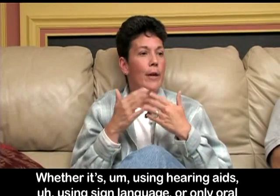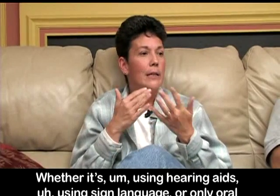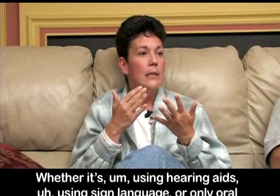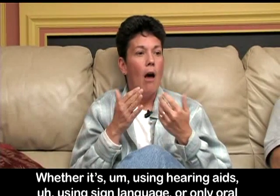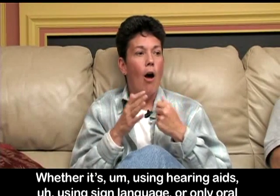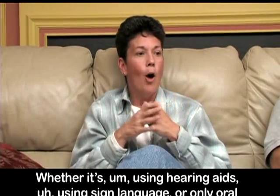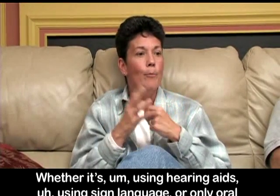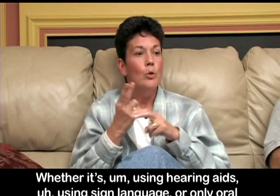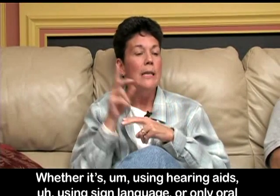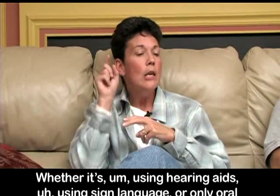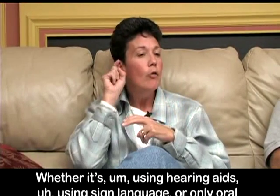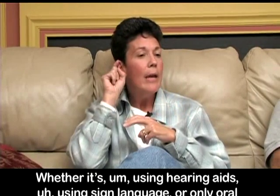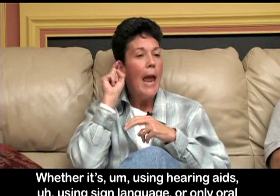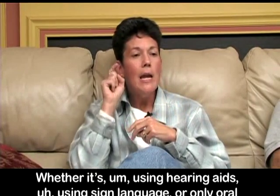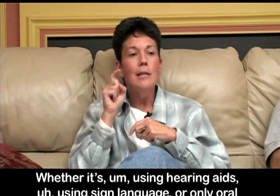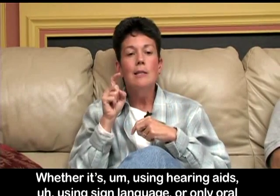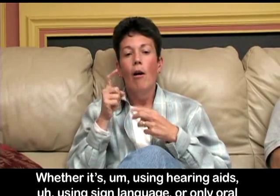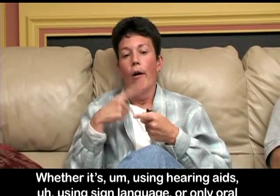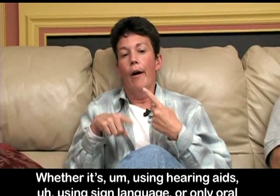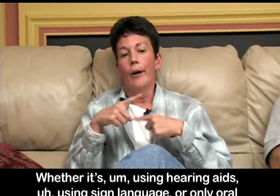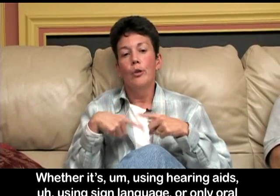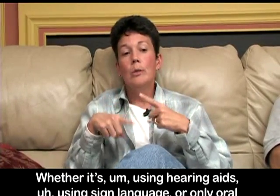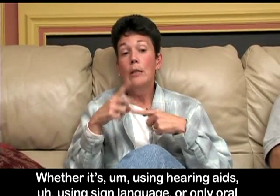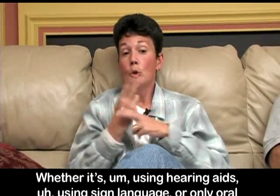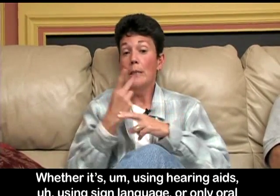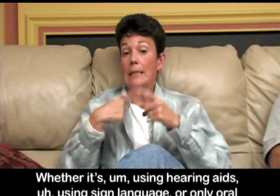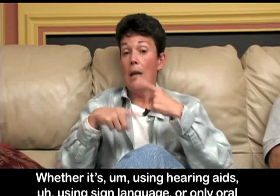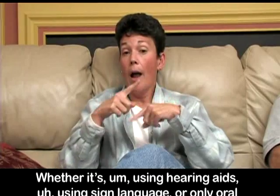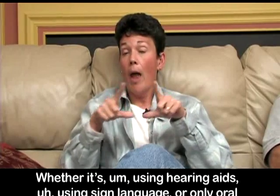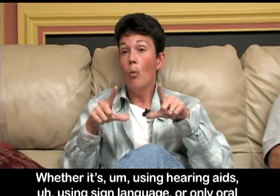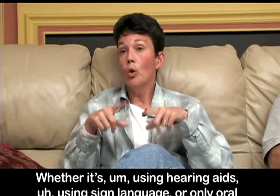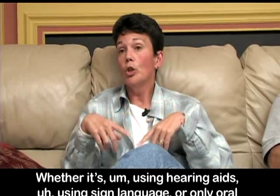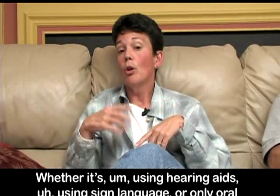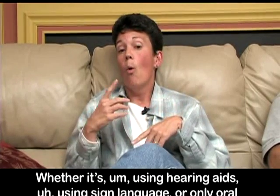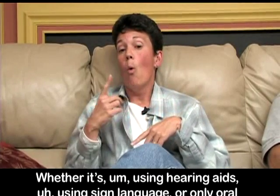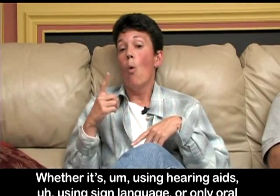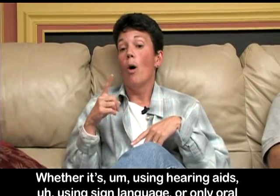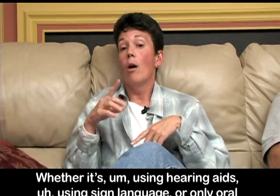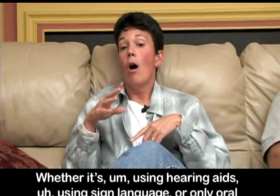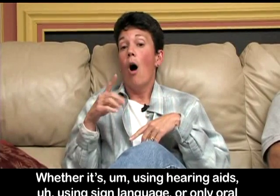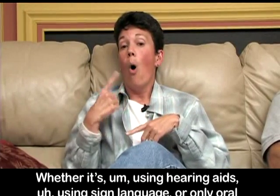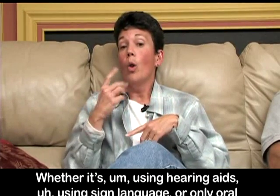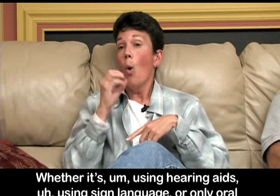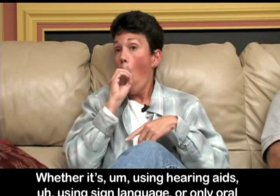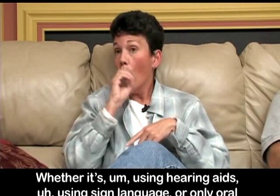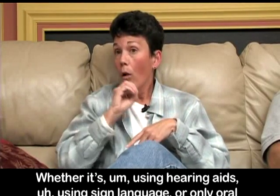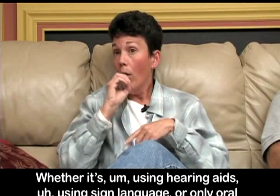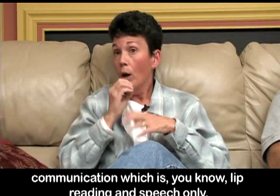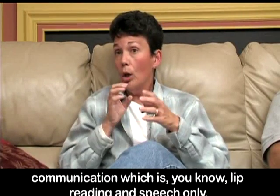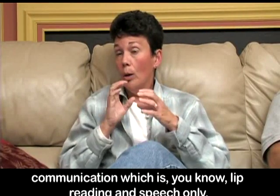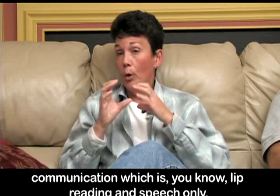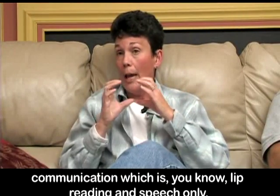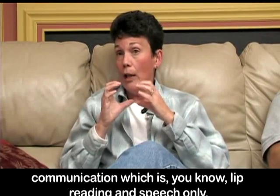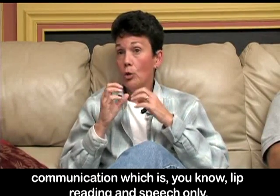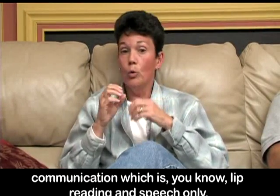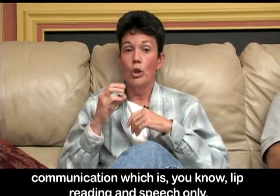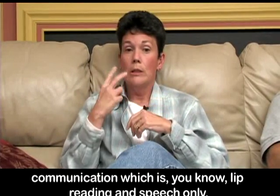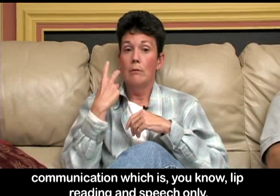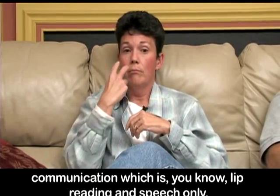it's using hearing aids, using sign language, or only oral communication, which is, you